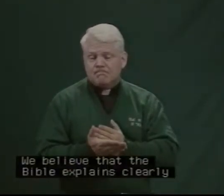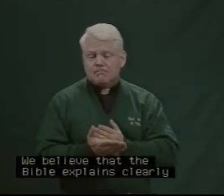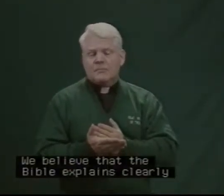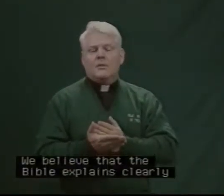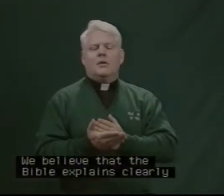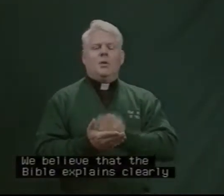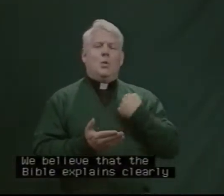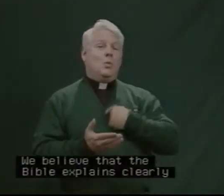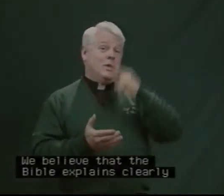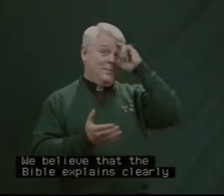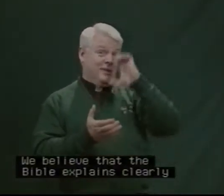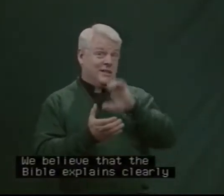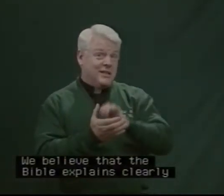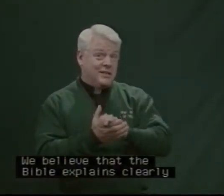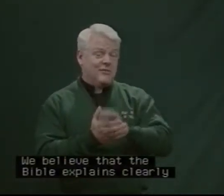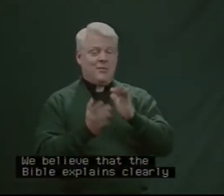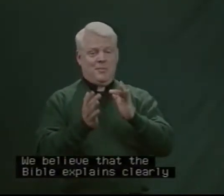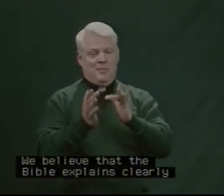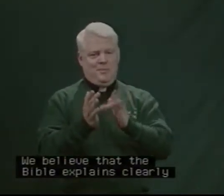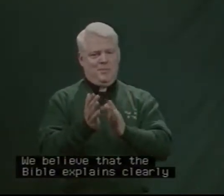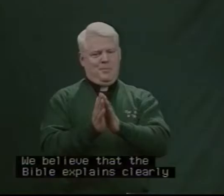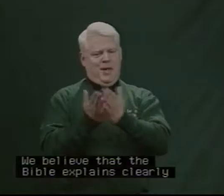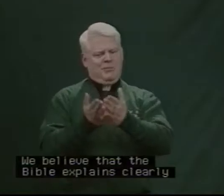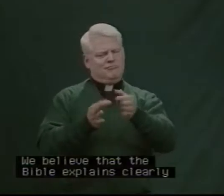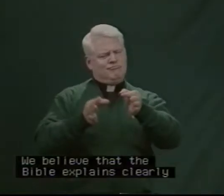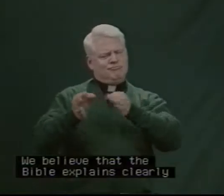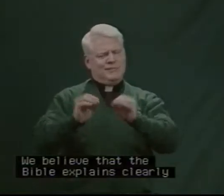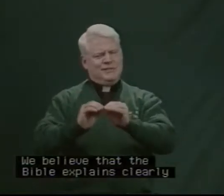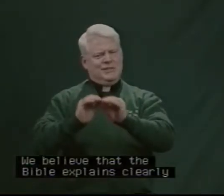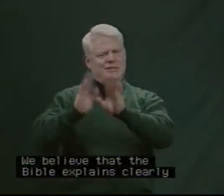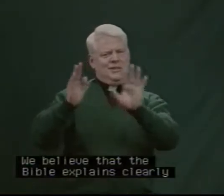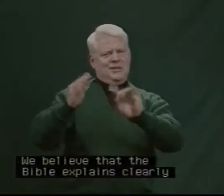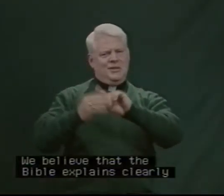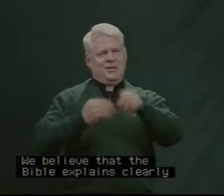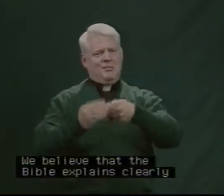We believe that the Bible explains clearly